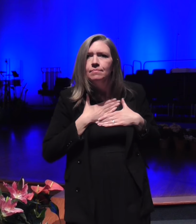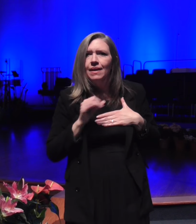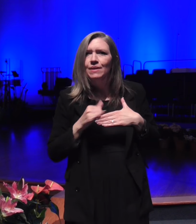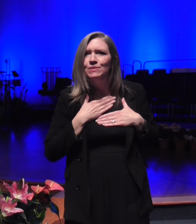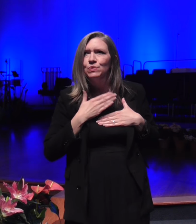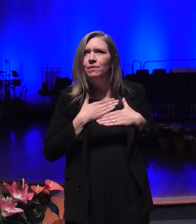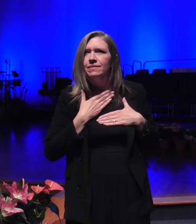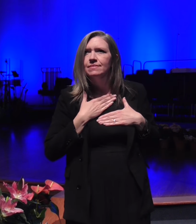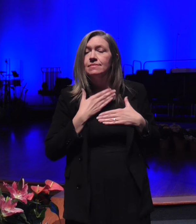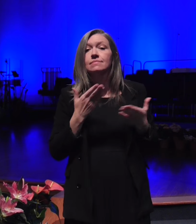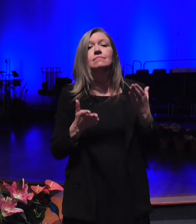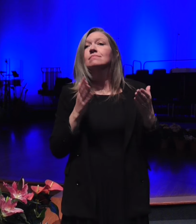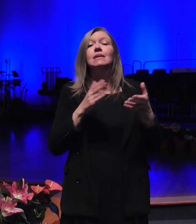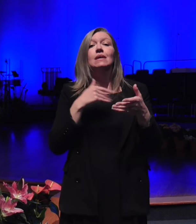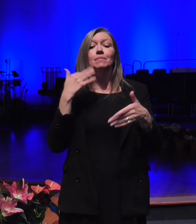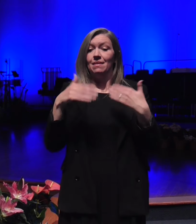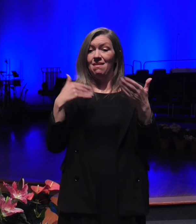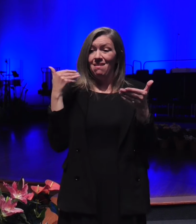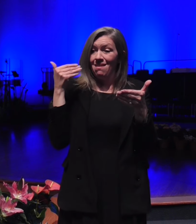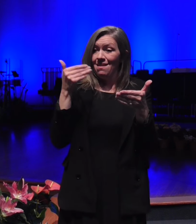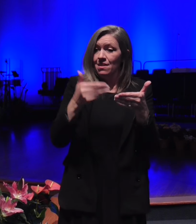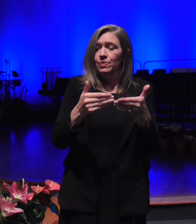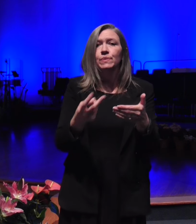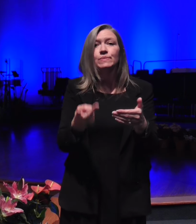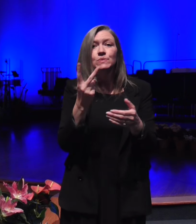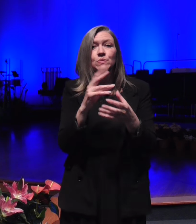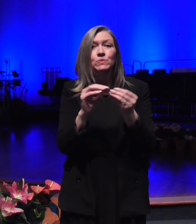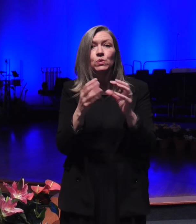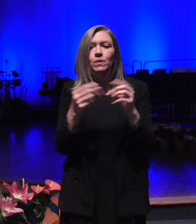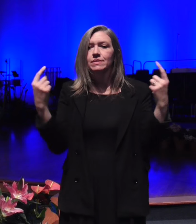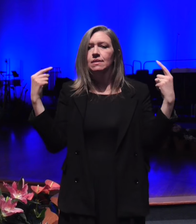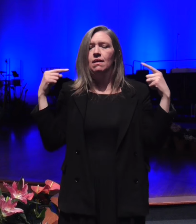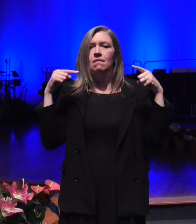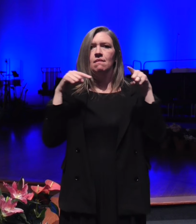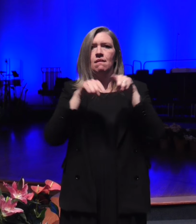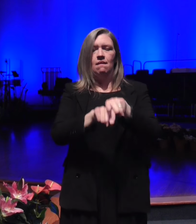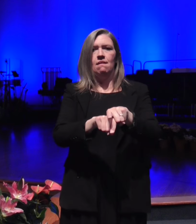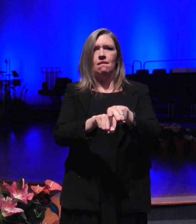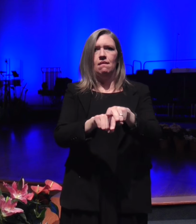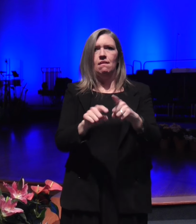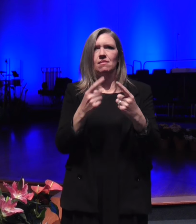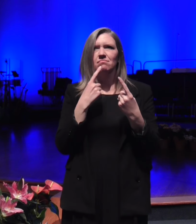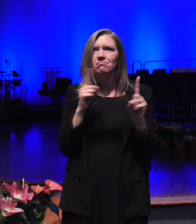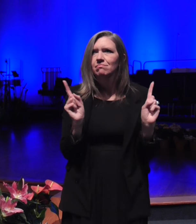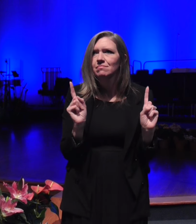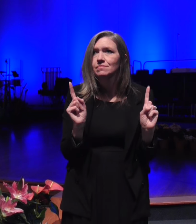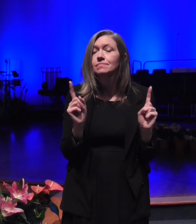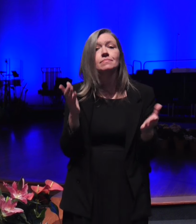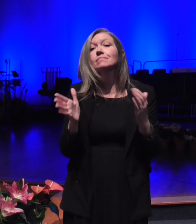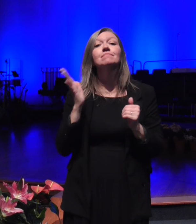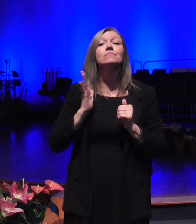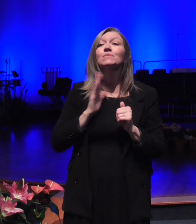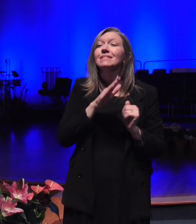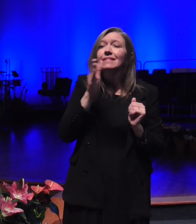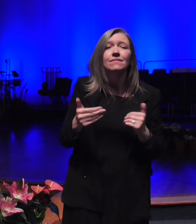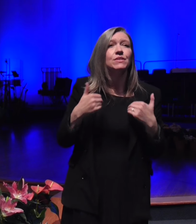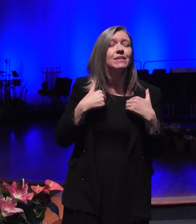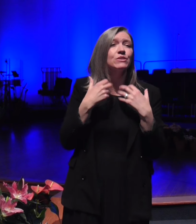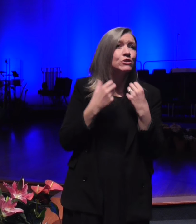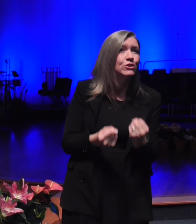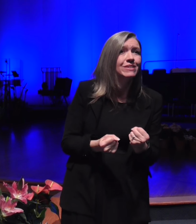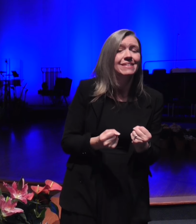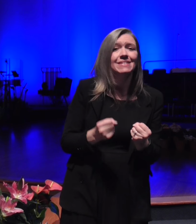in the end, by God's mercy, the two stories will converge for good and all. And though we would never have had the courage or the faith or the wit